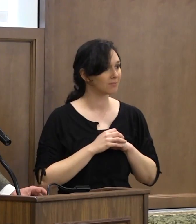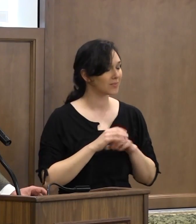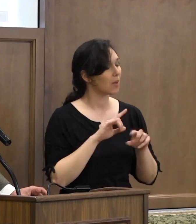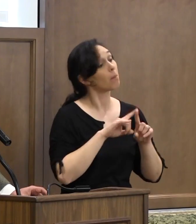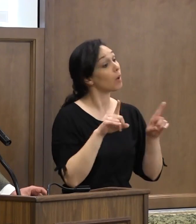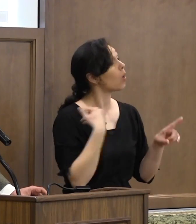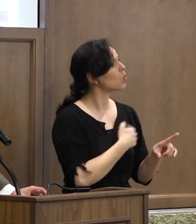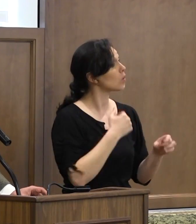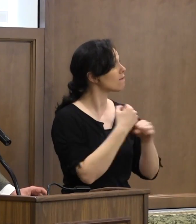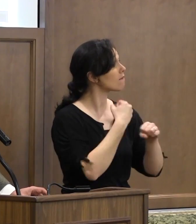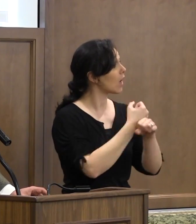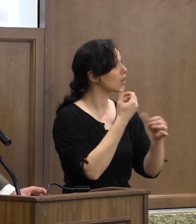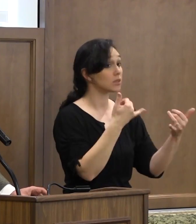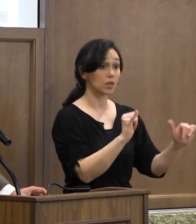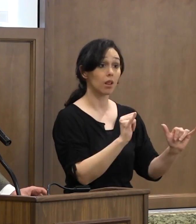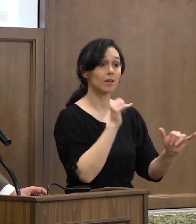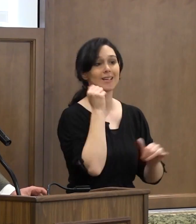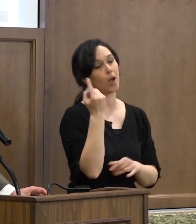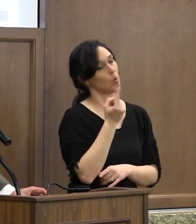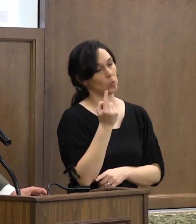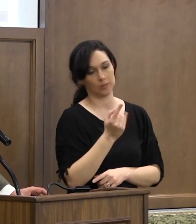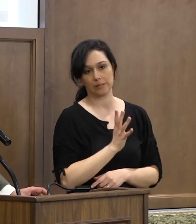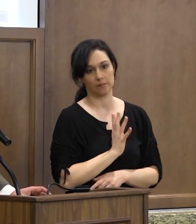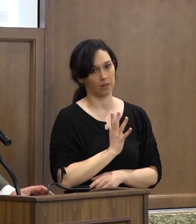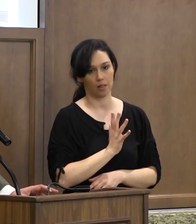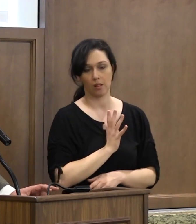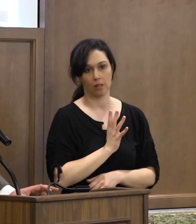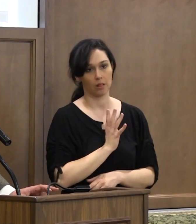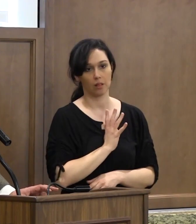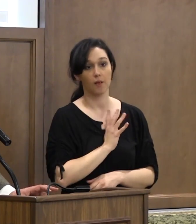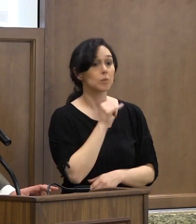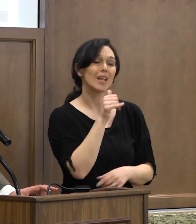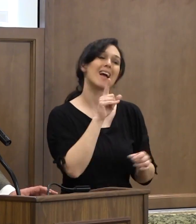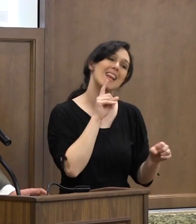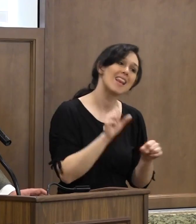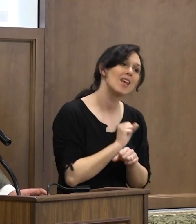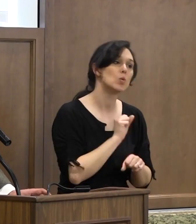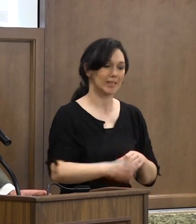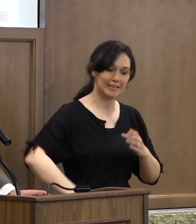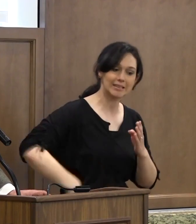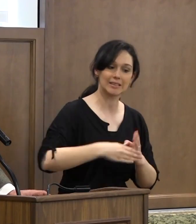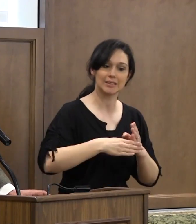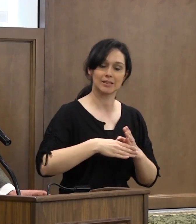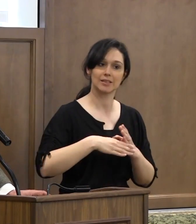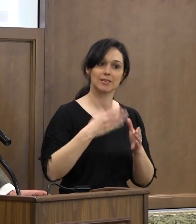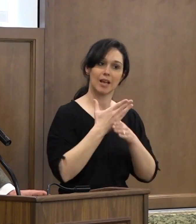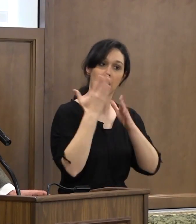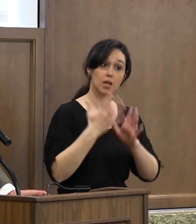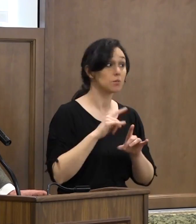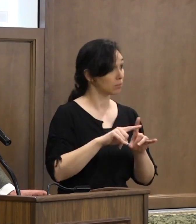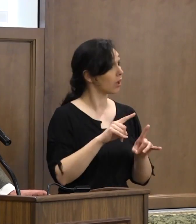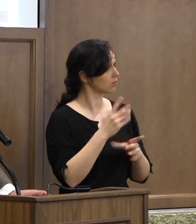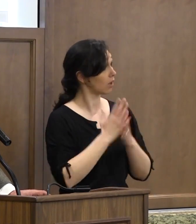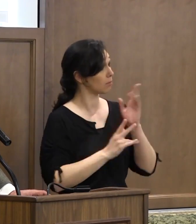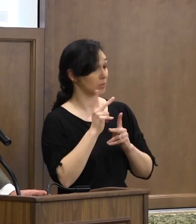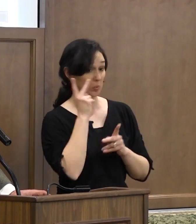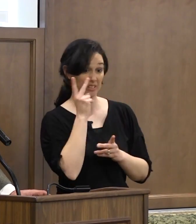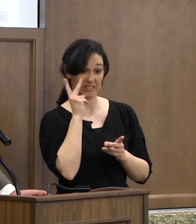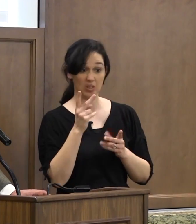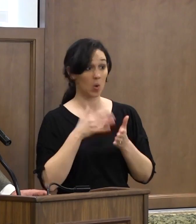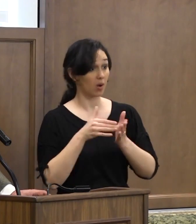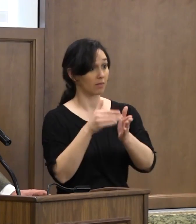But we fight, and not always civilly. We do not literally kick colleagues, but there are colleagues that we see often, but